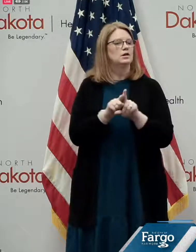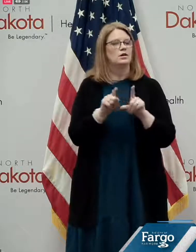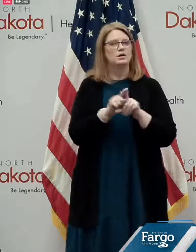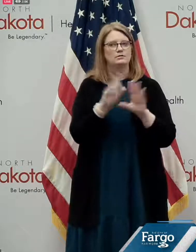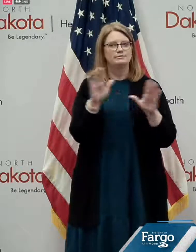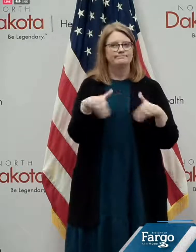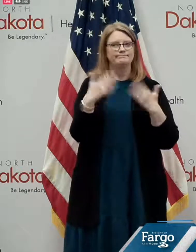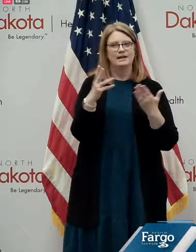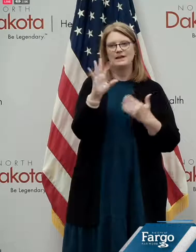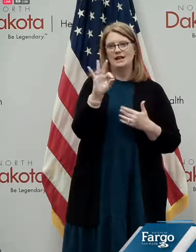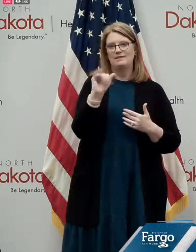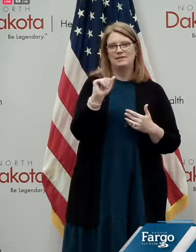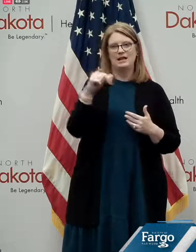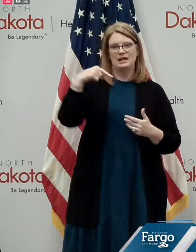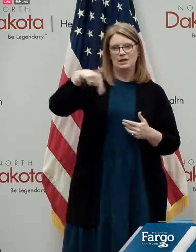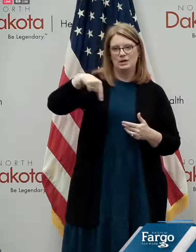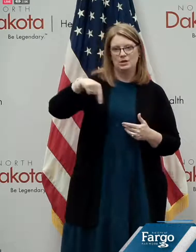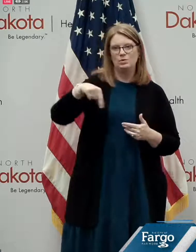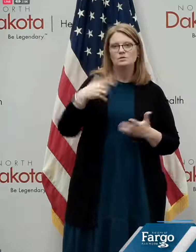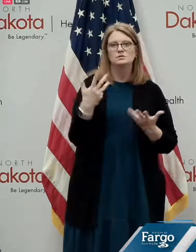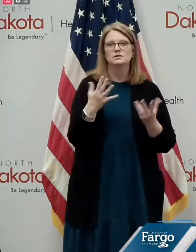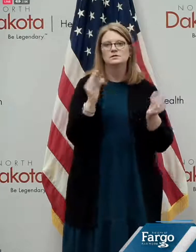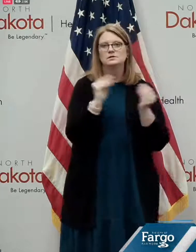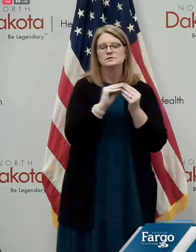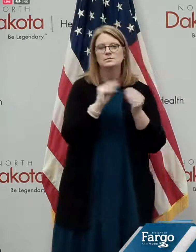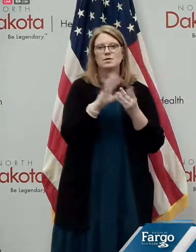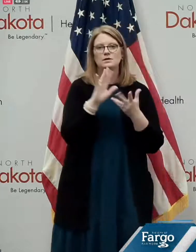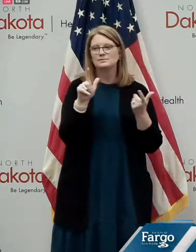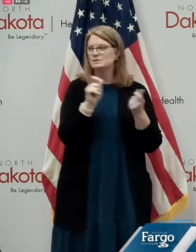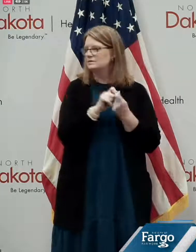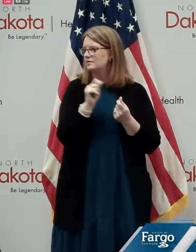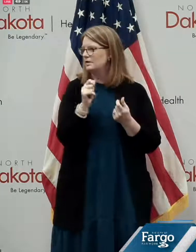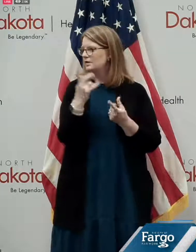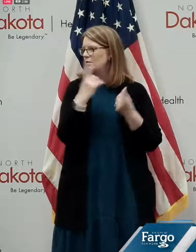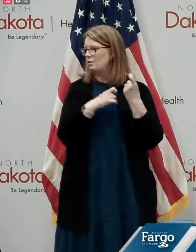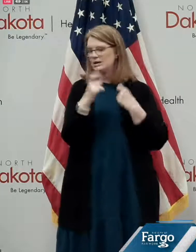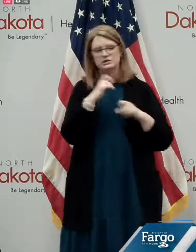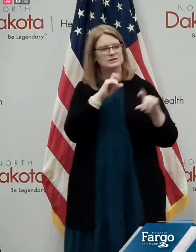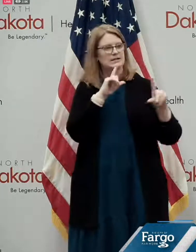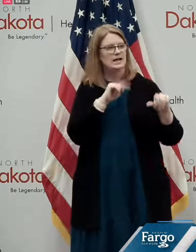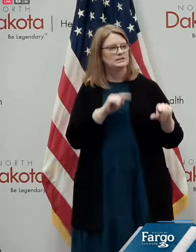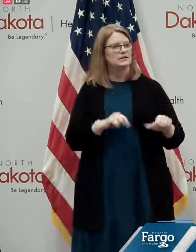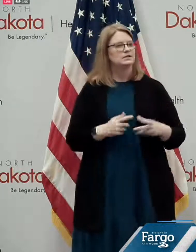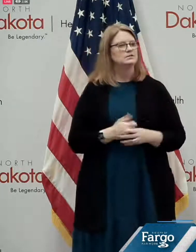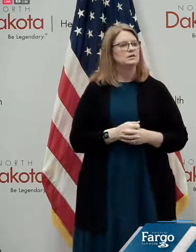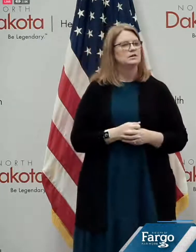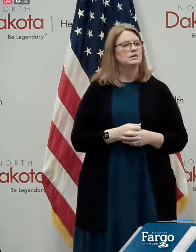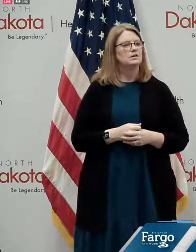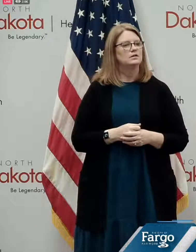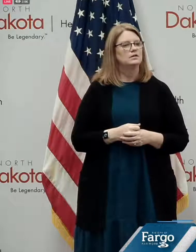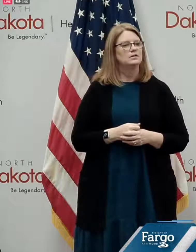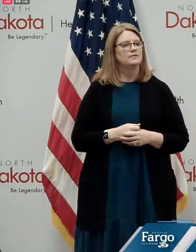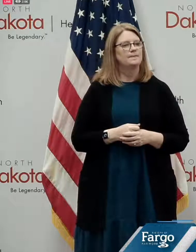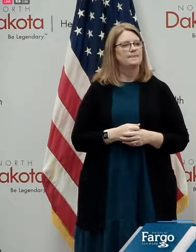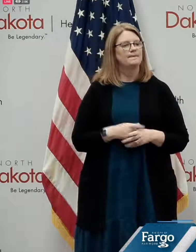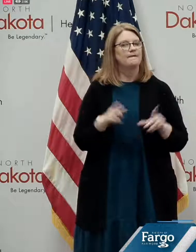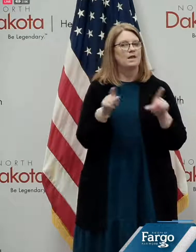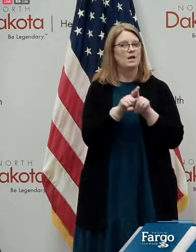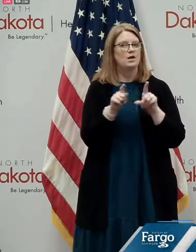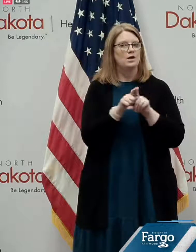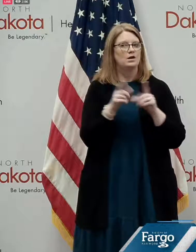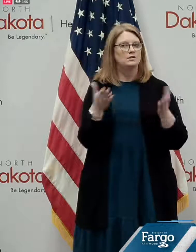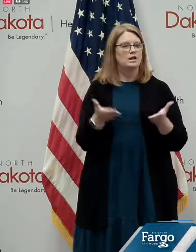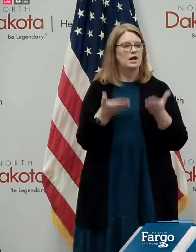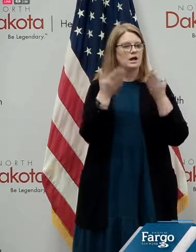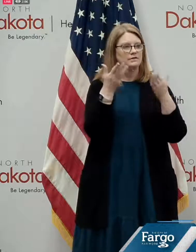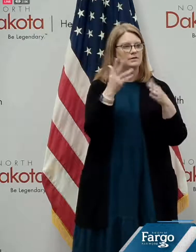FAQs. So we'll have a lot of those more specific questions answered. I would also offer to businesses that are